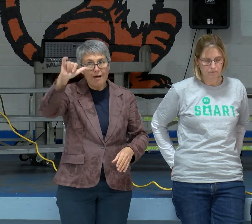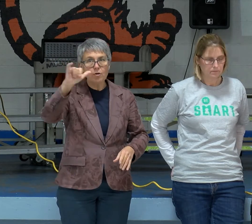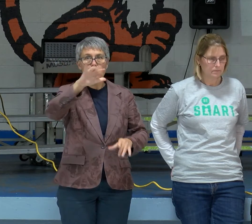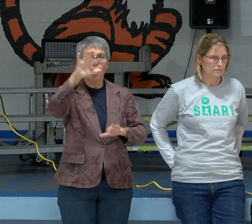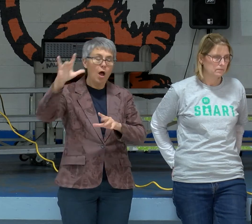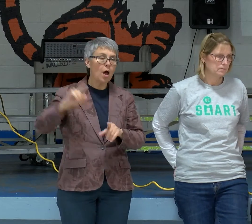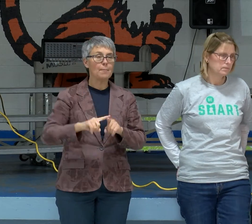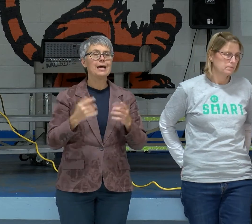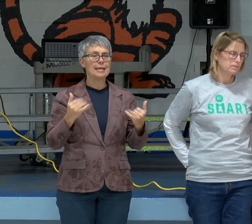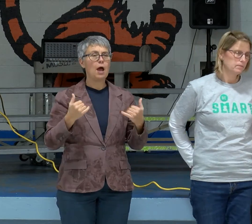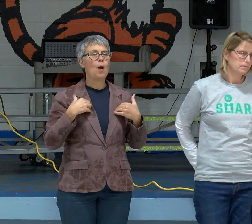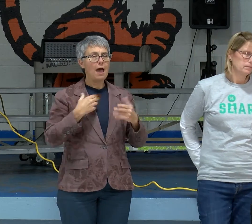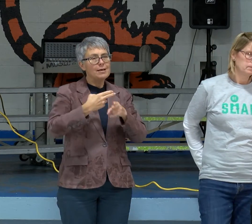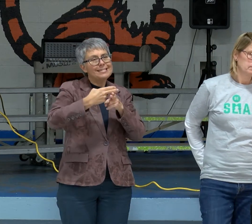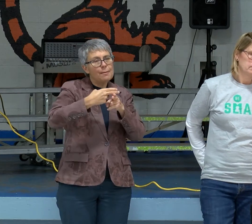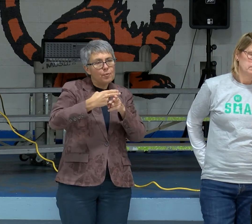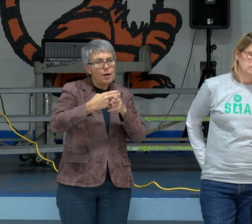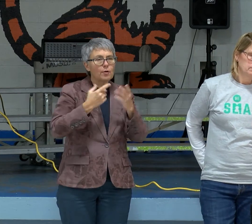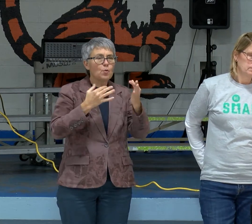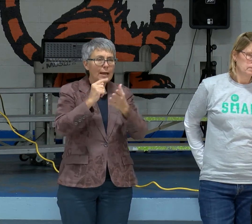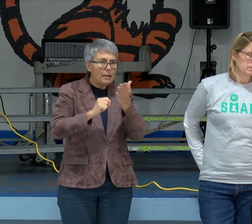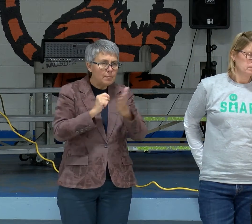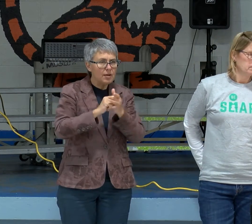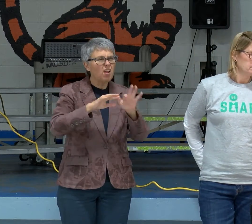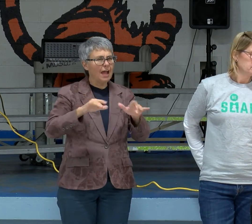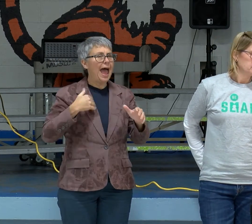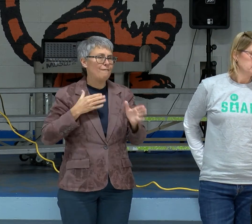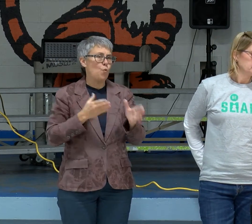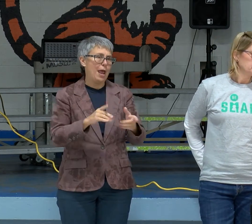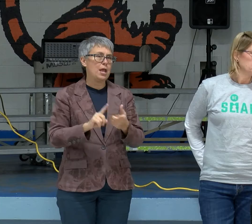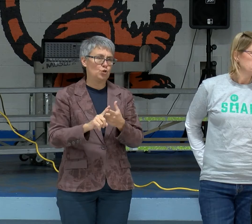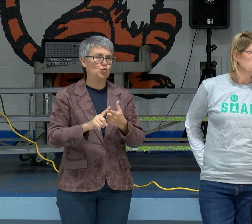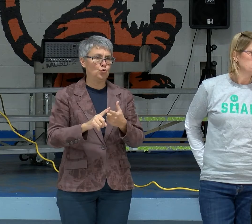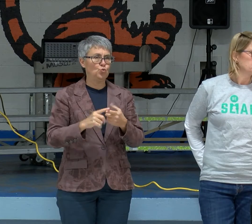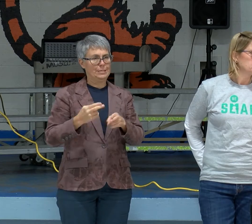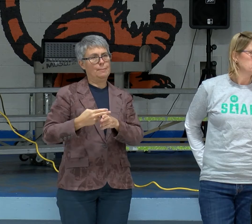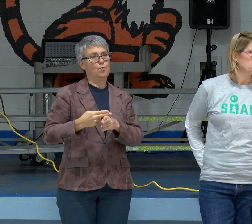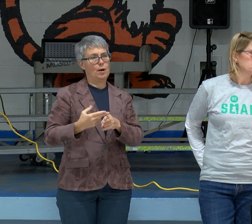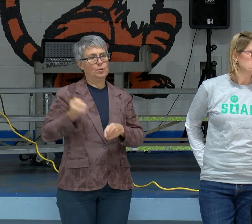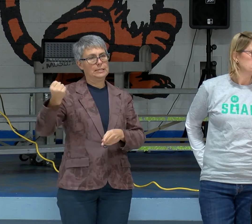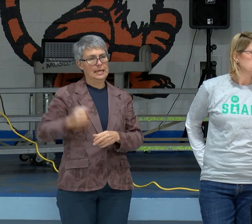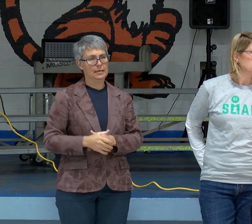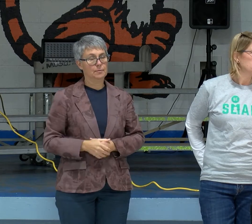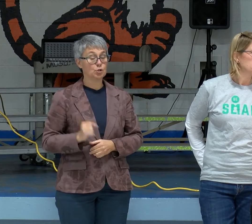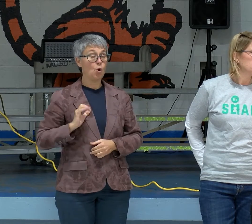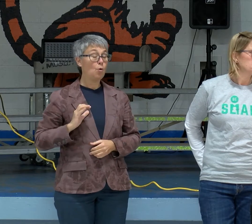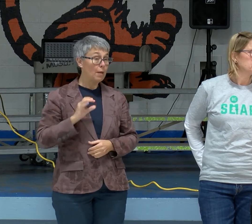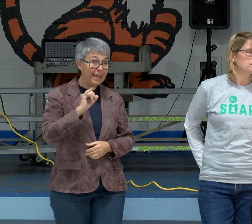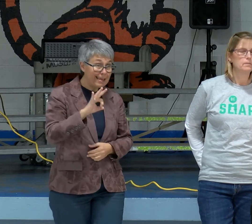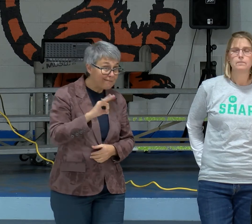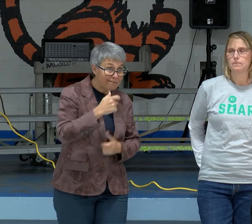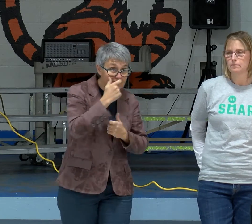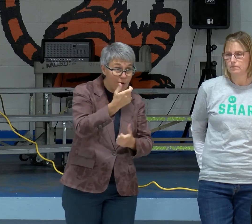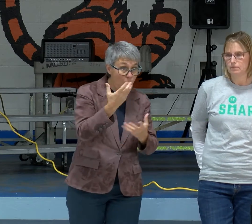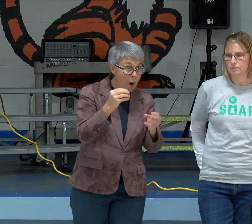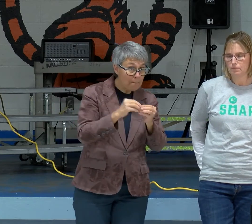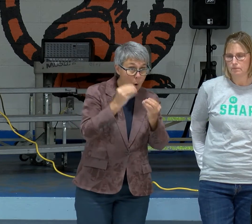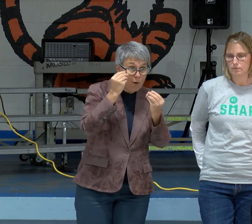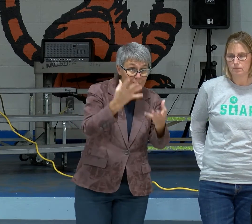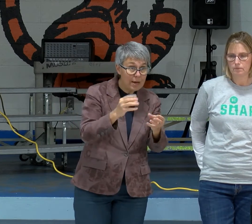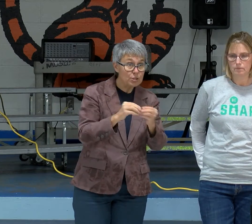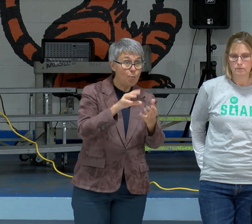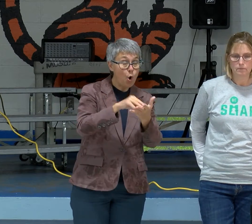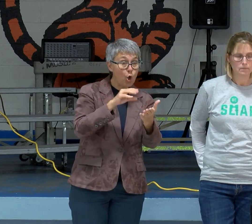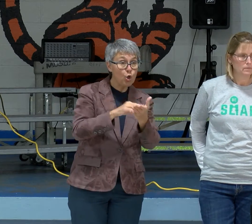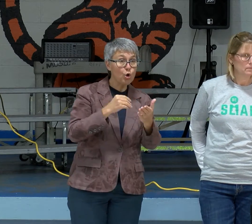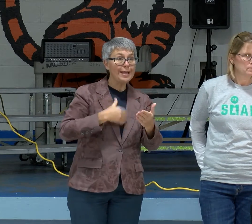there's a way to deal with that now. So our next meeting date for Moms Demand Action, if anybody's interested, is Holyoke